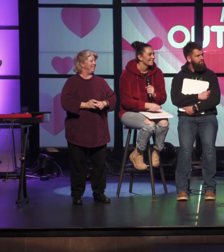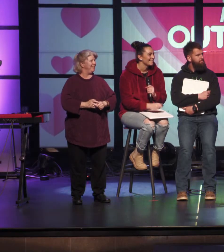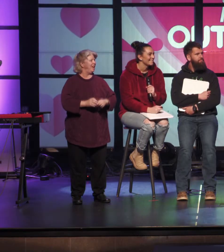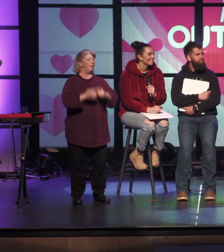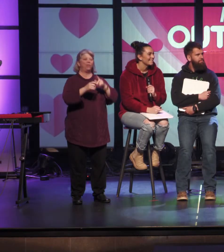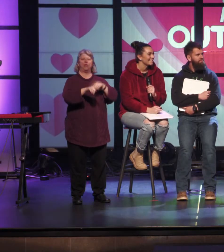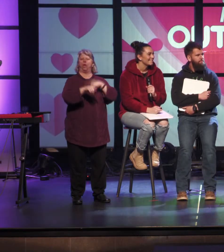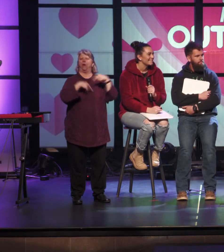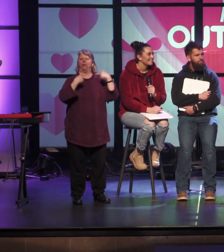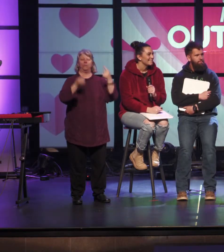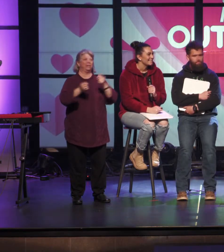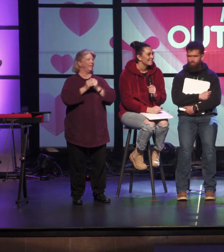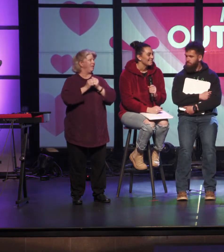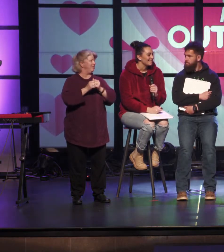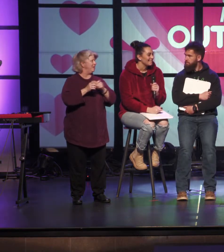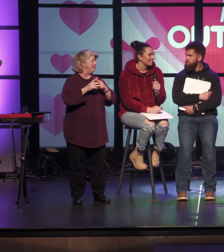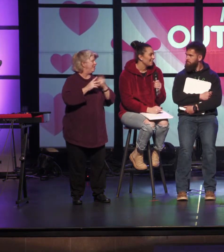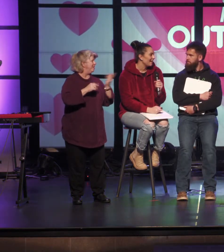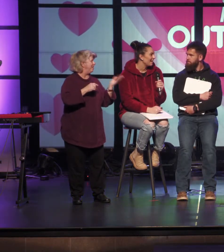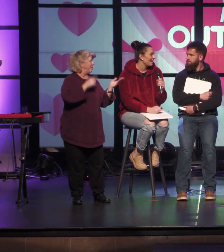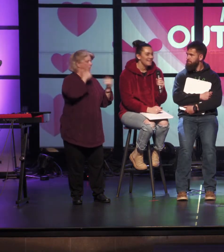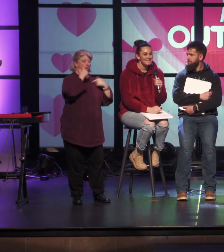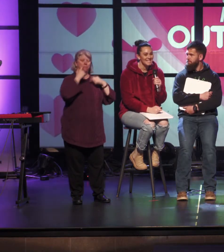how long you've been together. We'll start here.